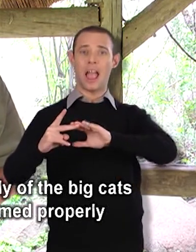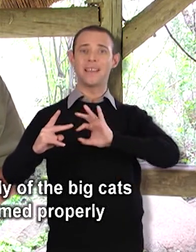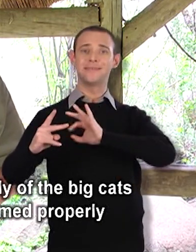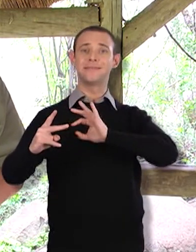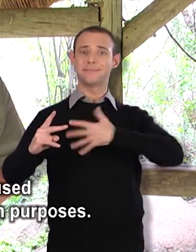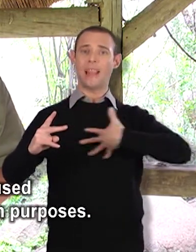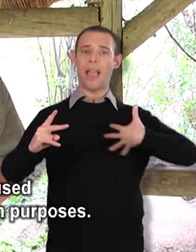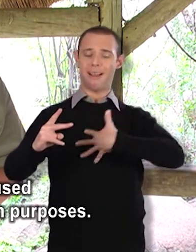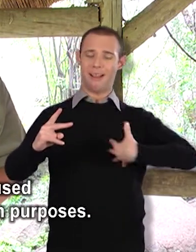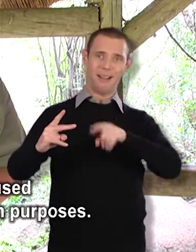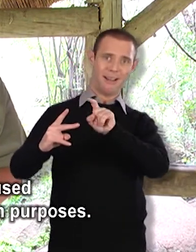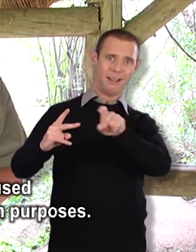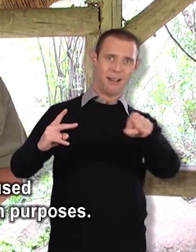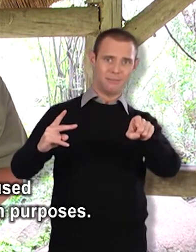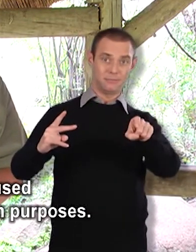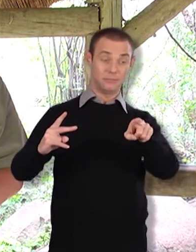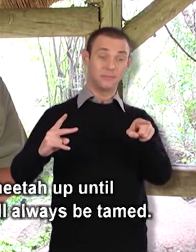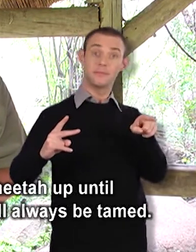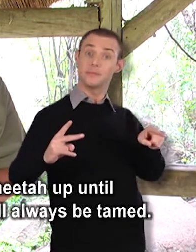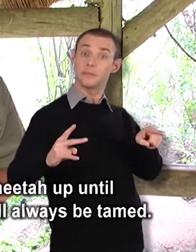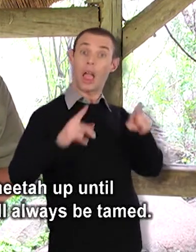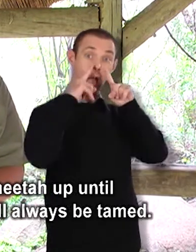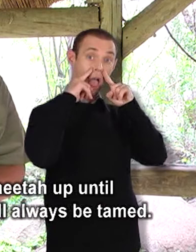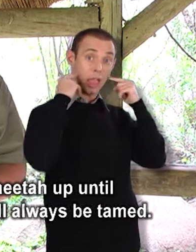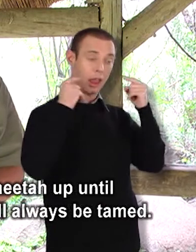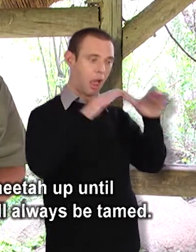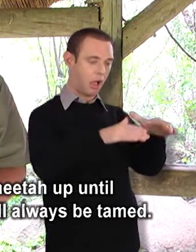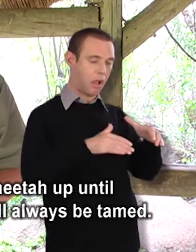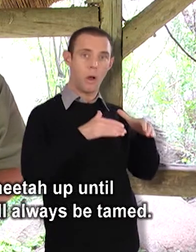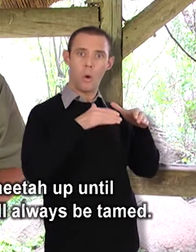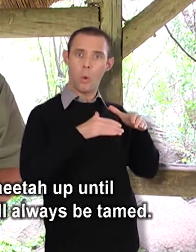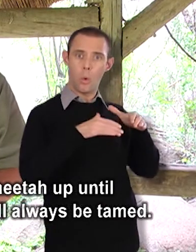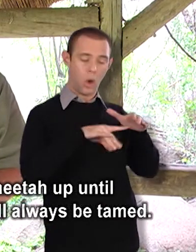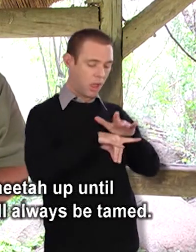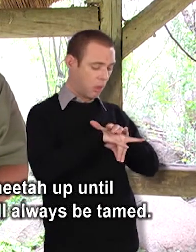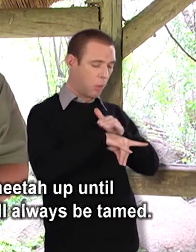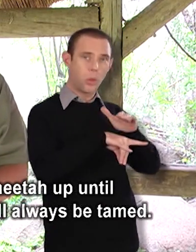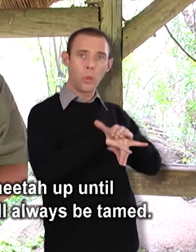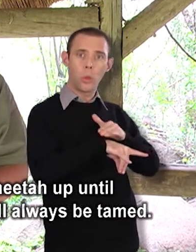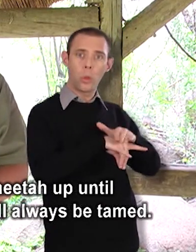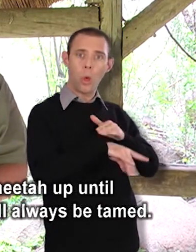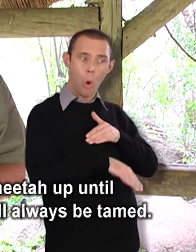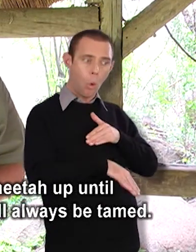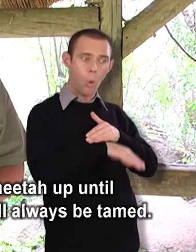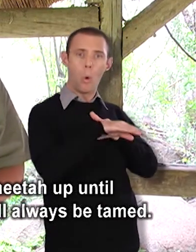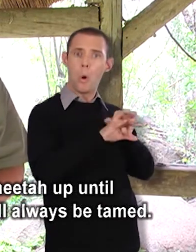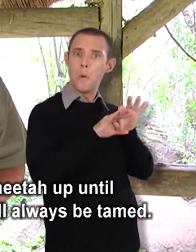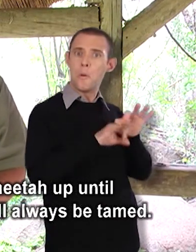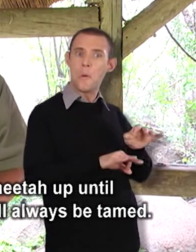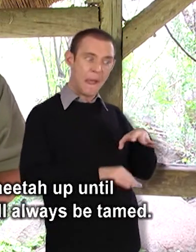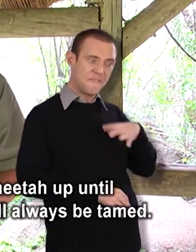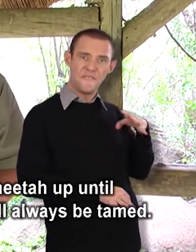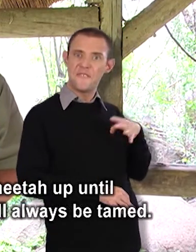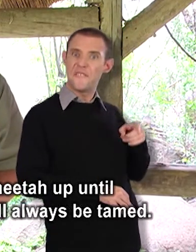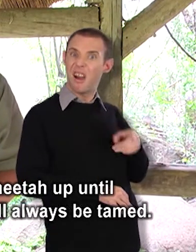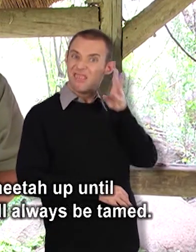properly tamed and being used for education. If you tame a cheetah, if you hand raise it, it comes to a certain extent where up